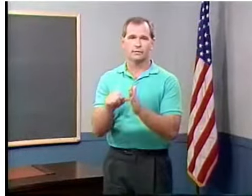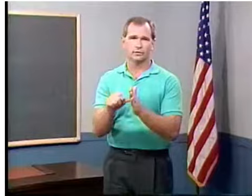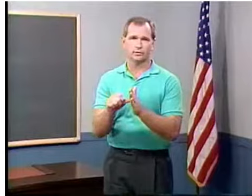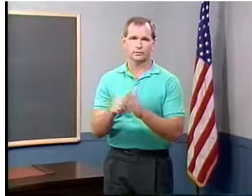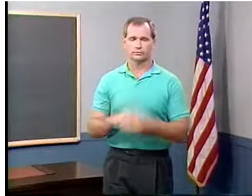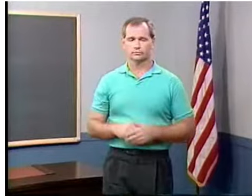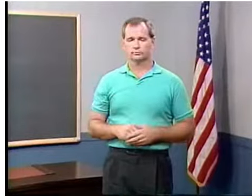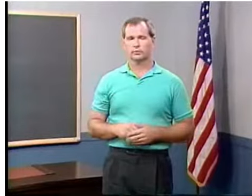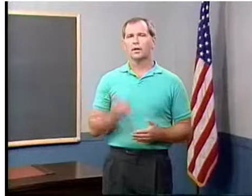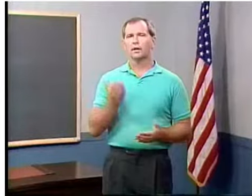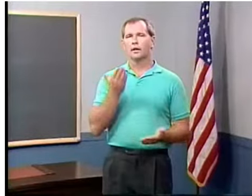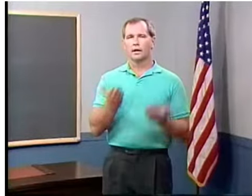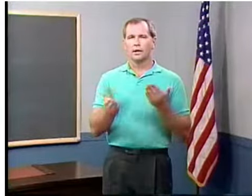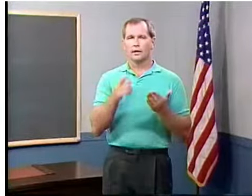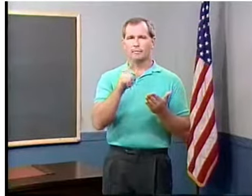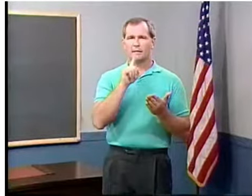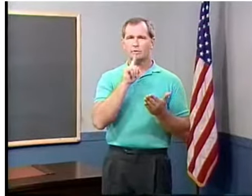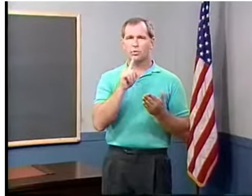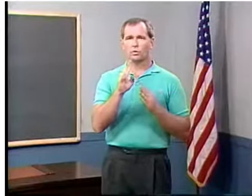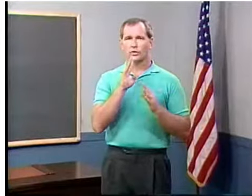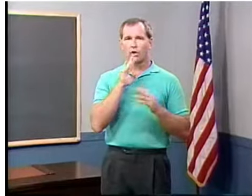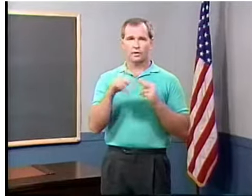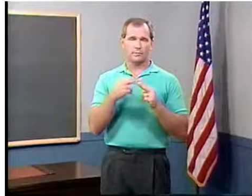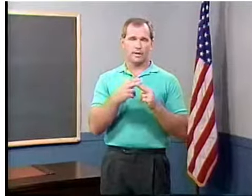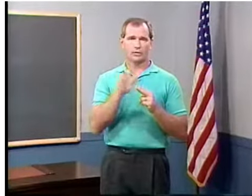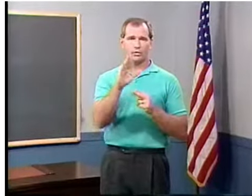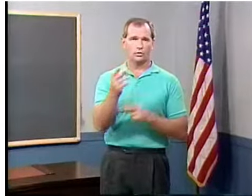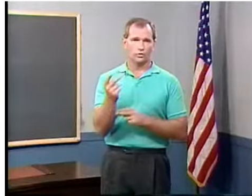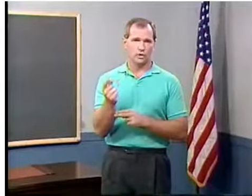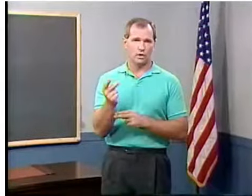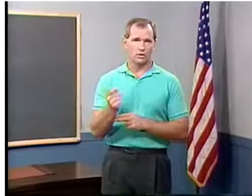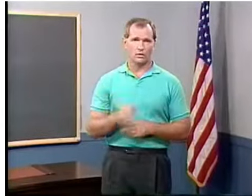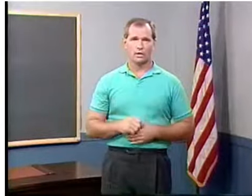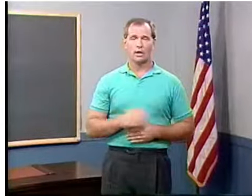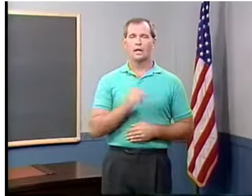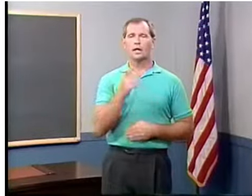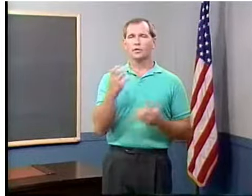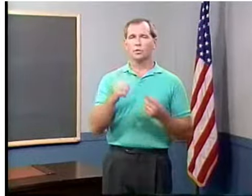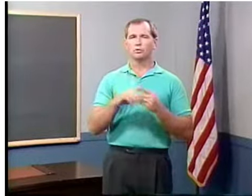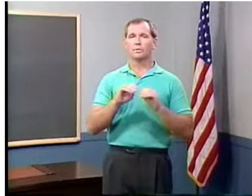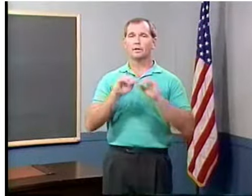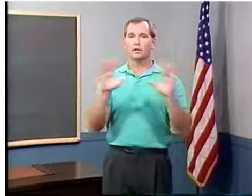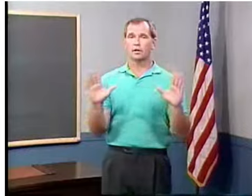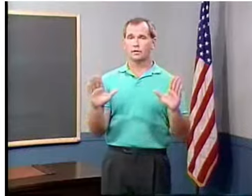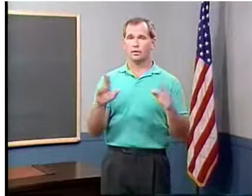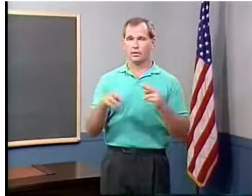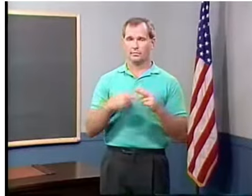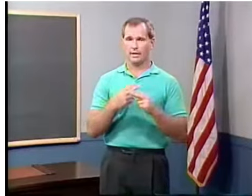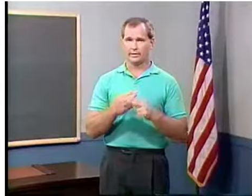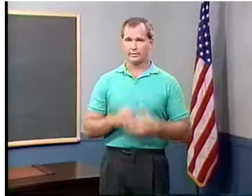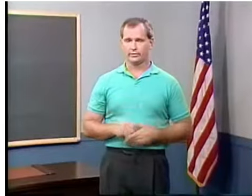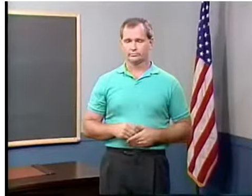It's used to show things not there and make them